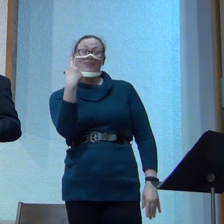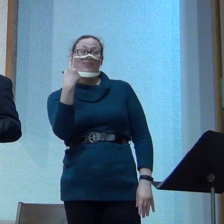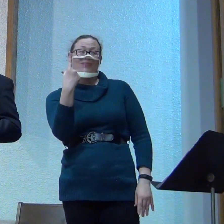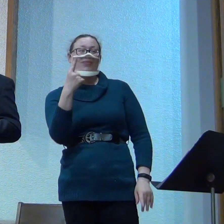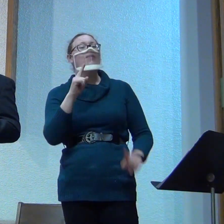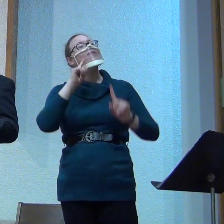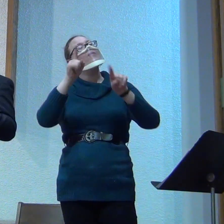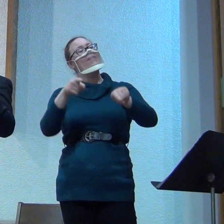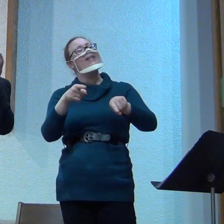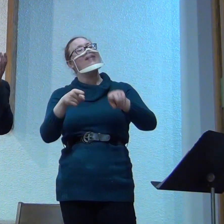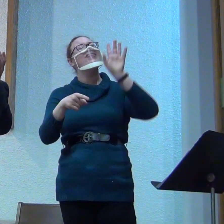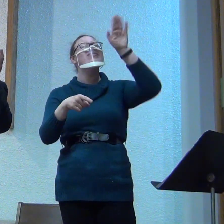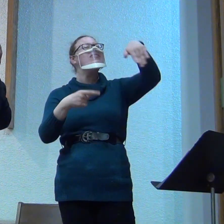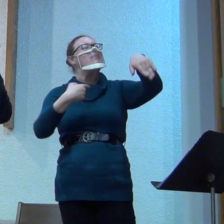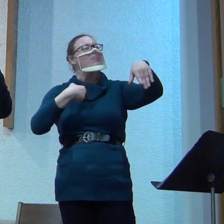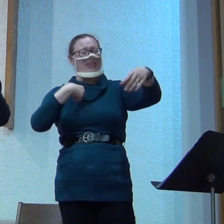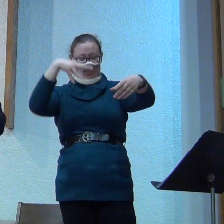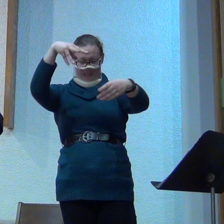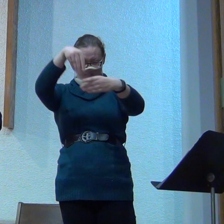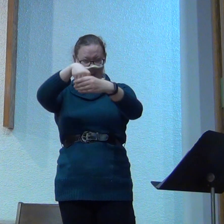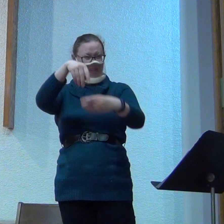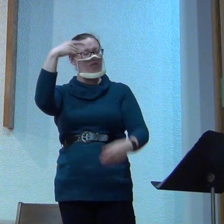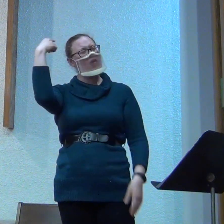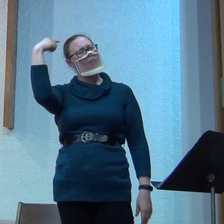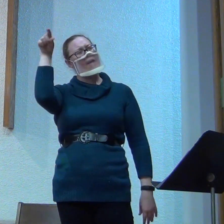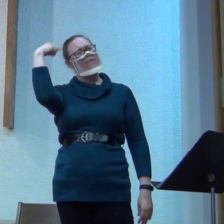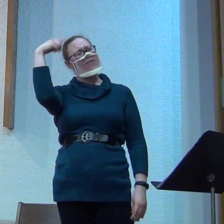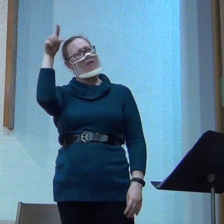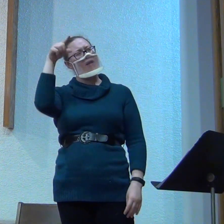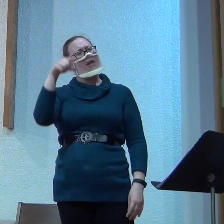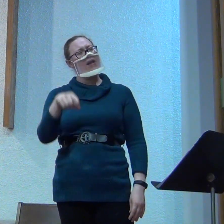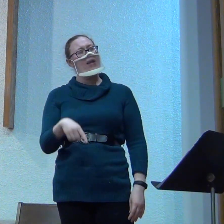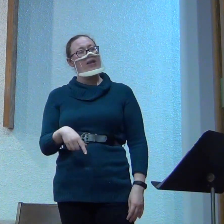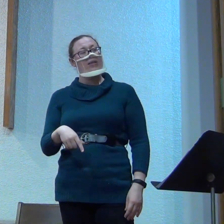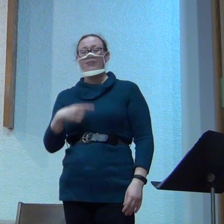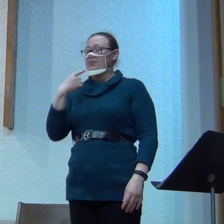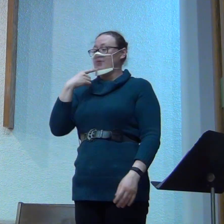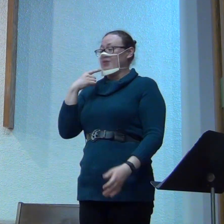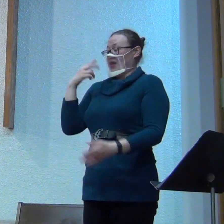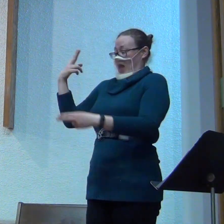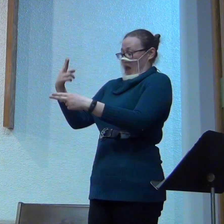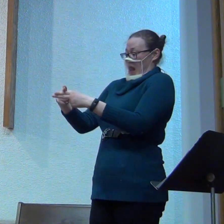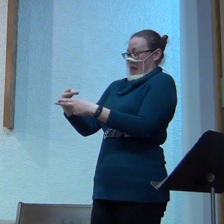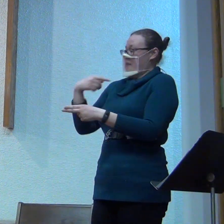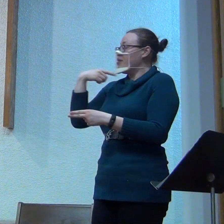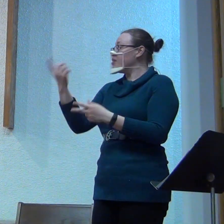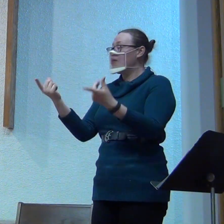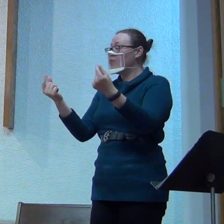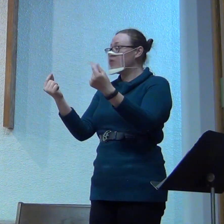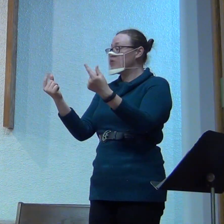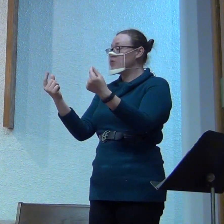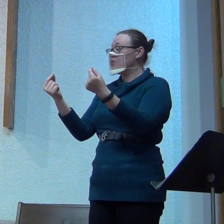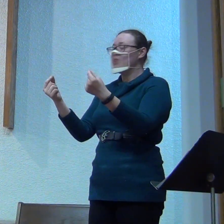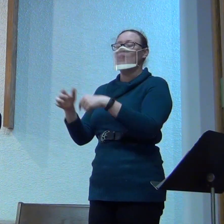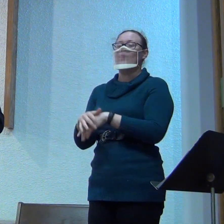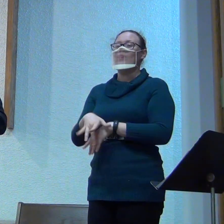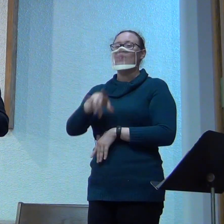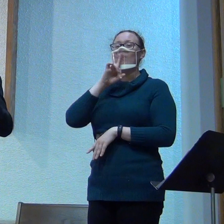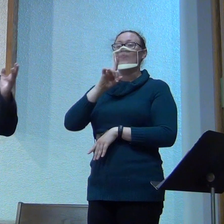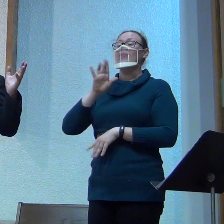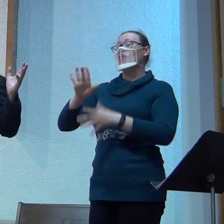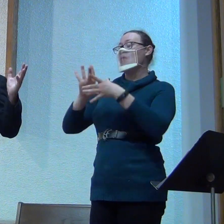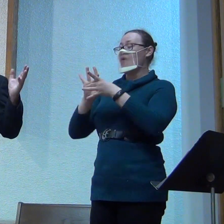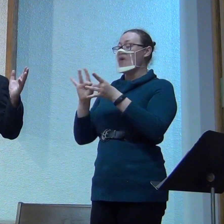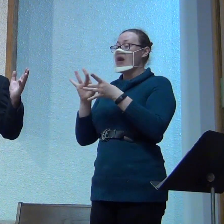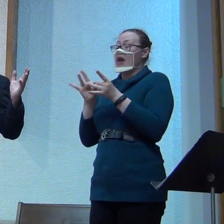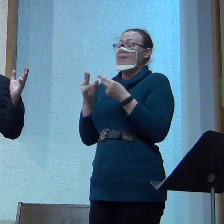reply to her, he says, "Why do you involve me?" She didn't say his name, Didn't tell him what to do. Her comments were